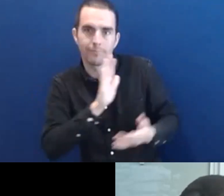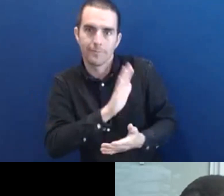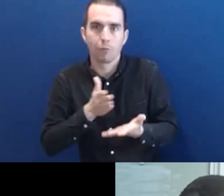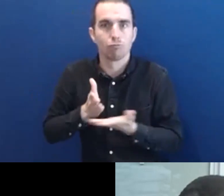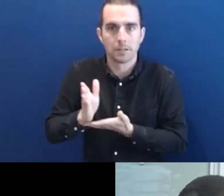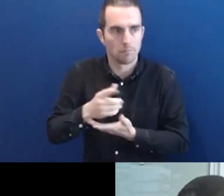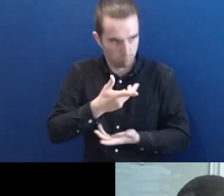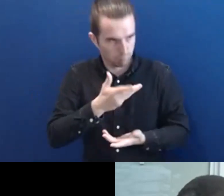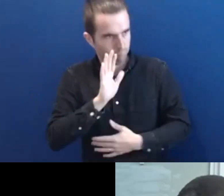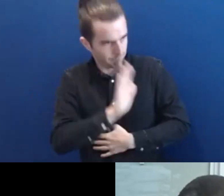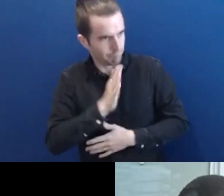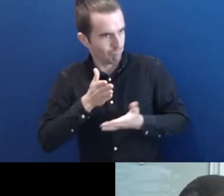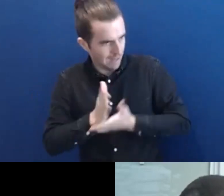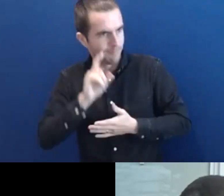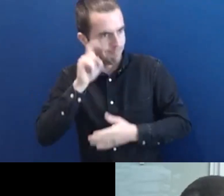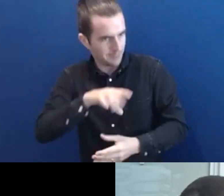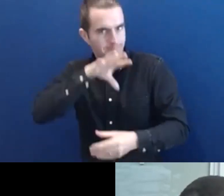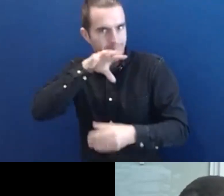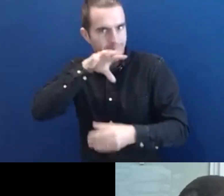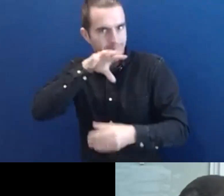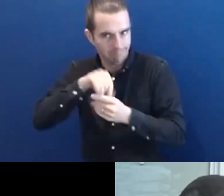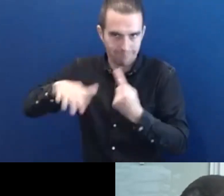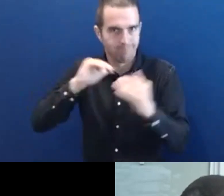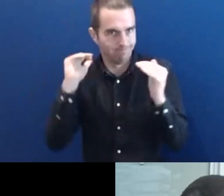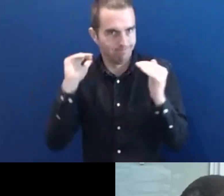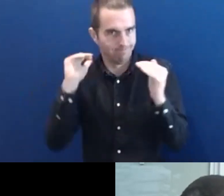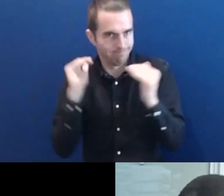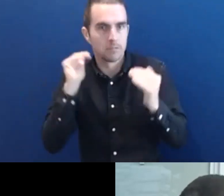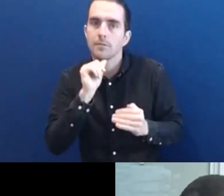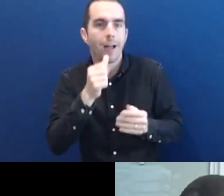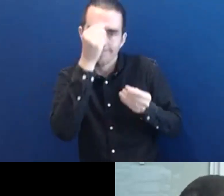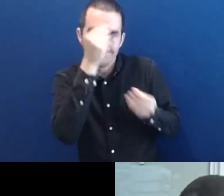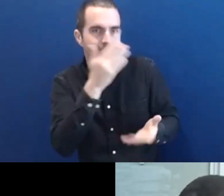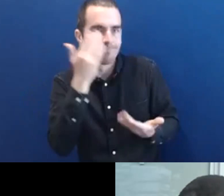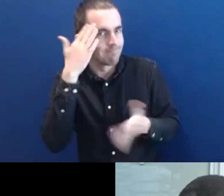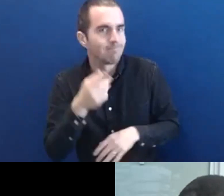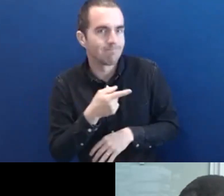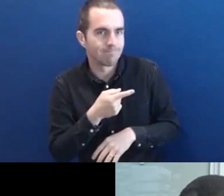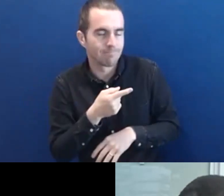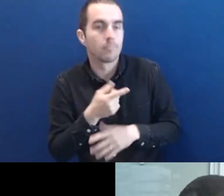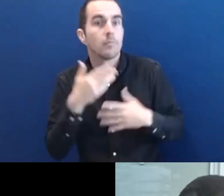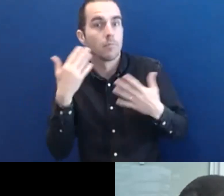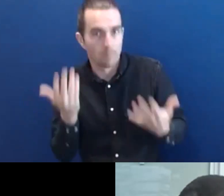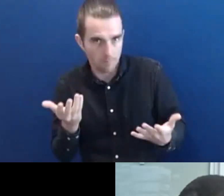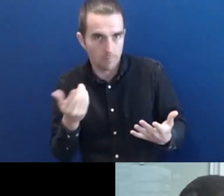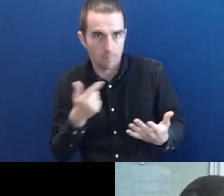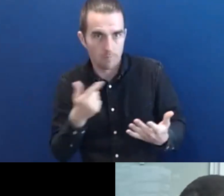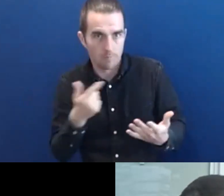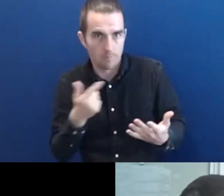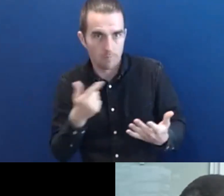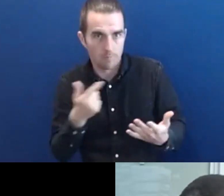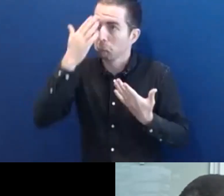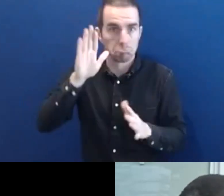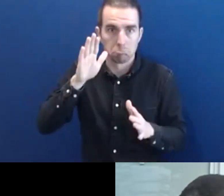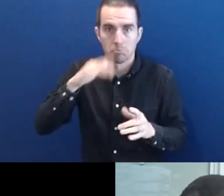because they are not able to express their rights or